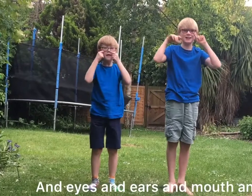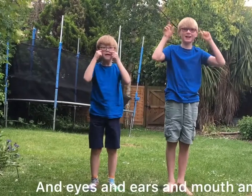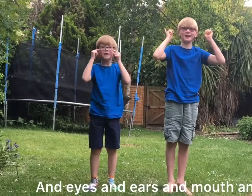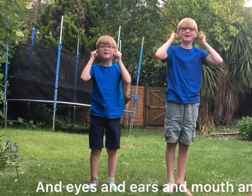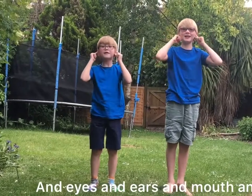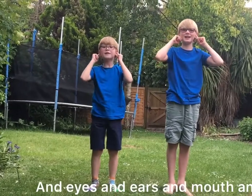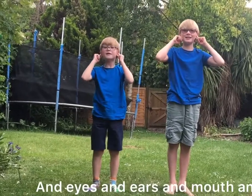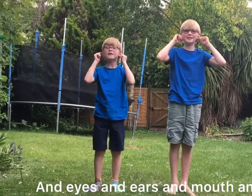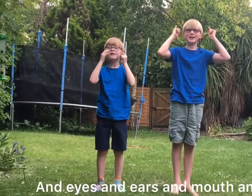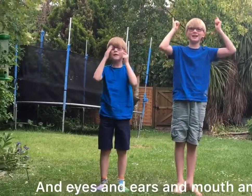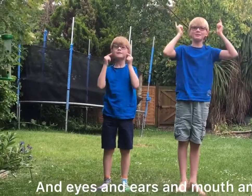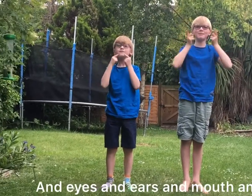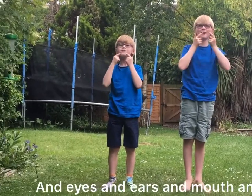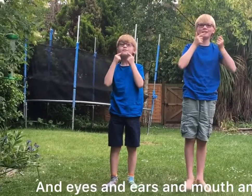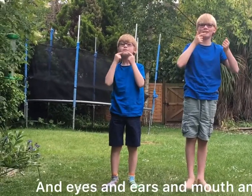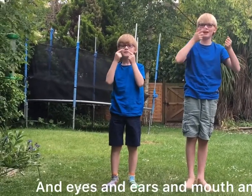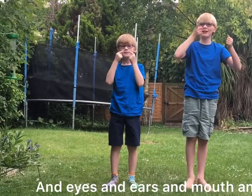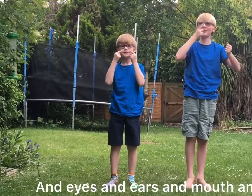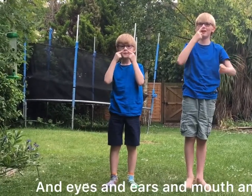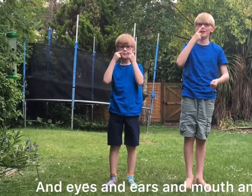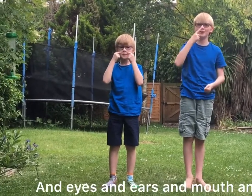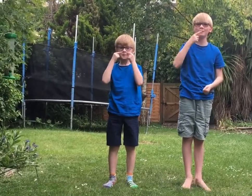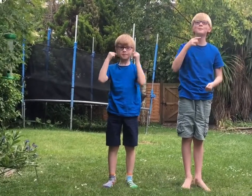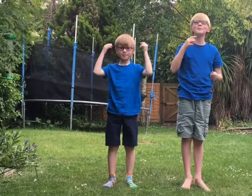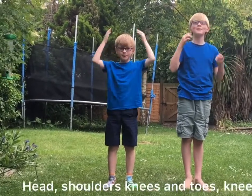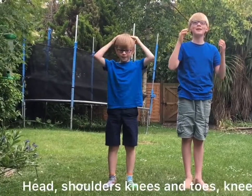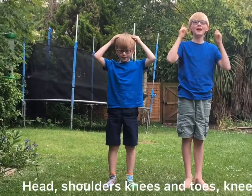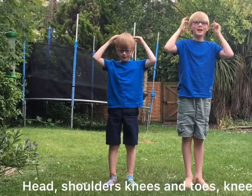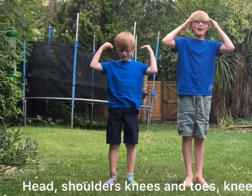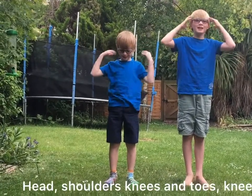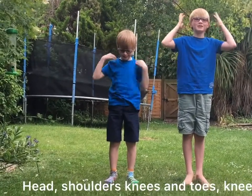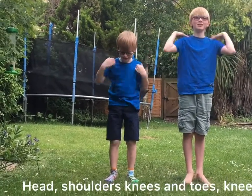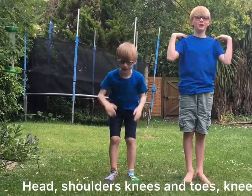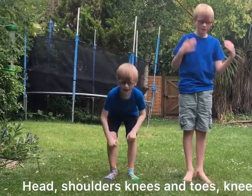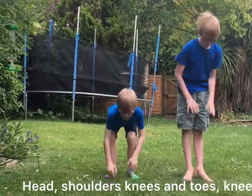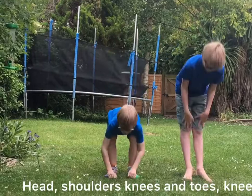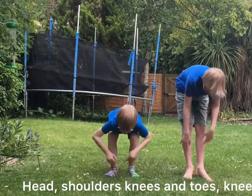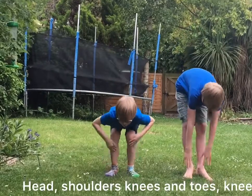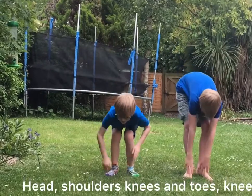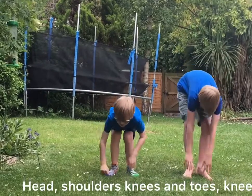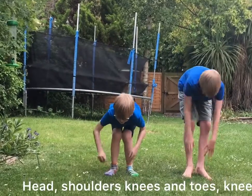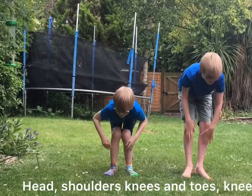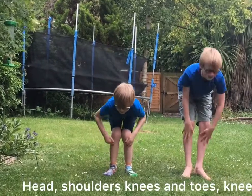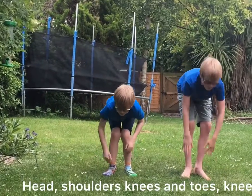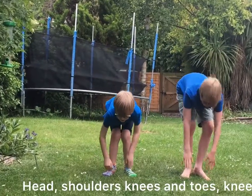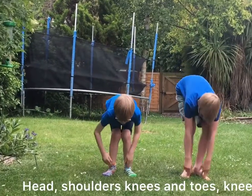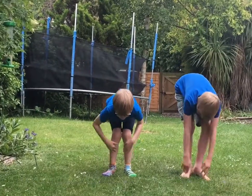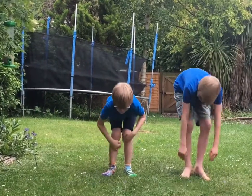and ears and mouth and nose. Head, shoulders, knees and toes, knees and toes.